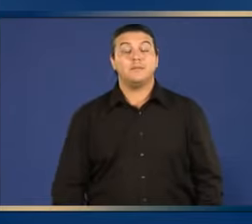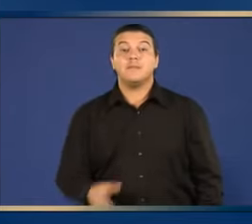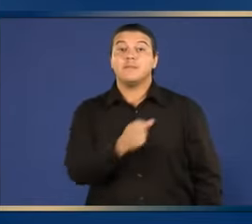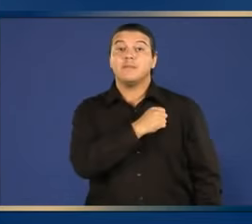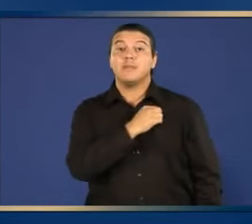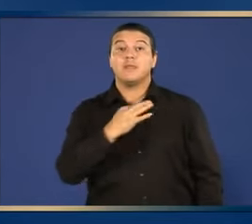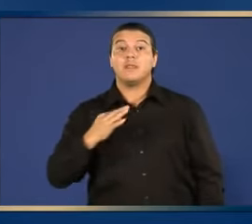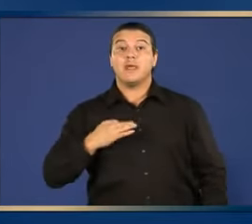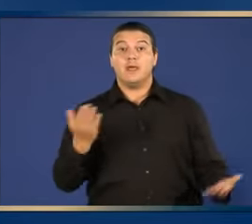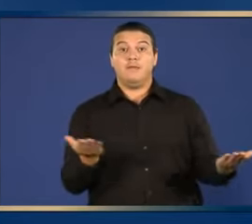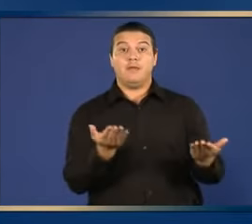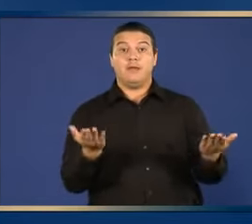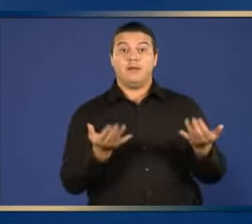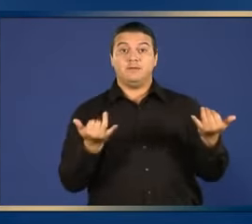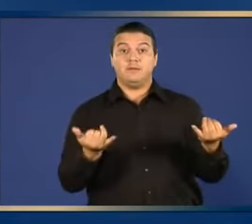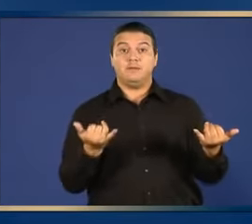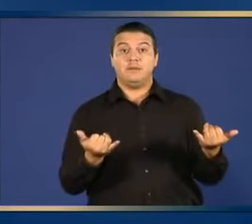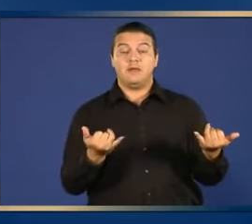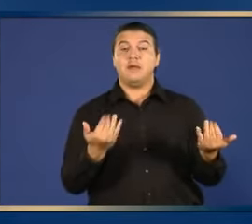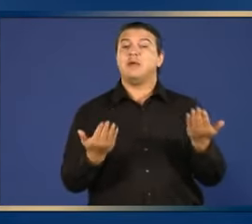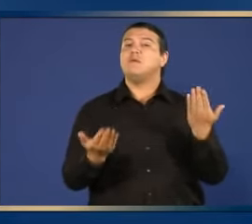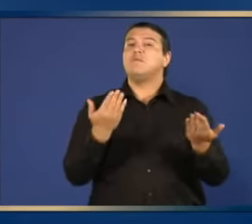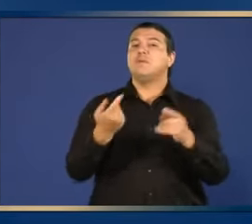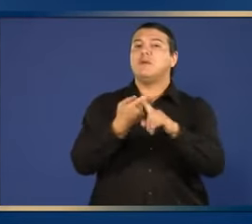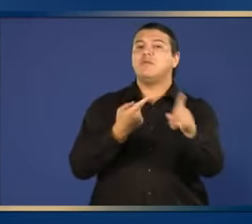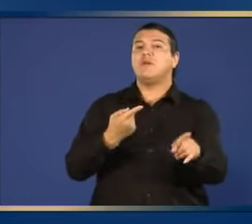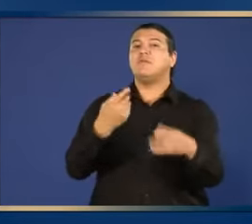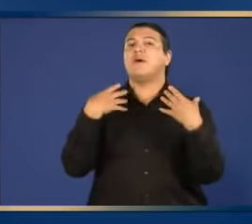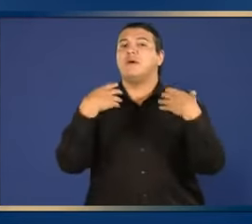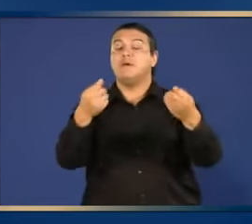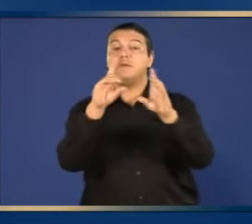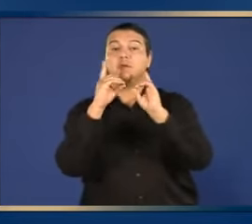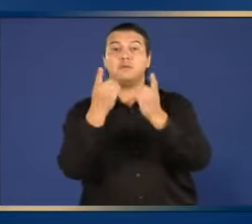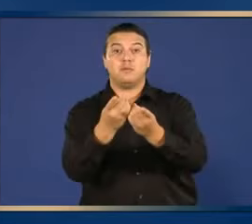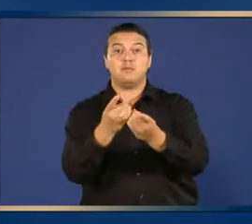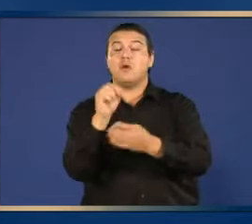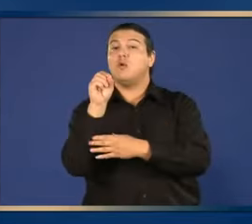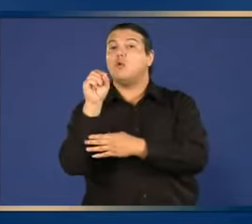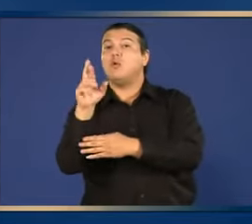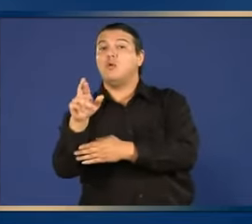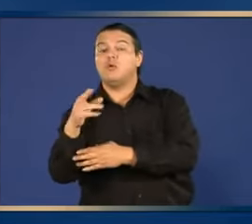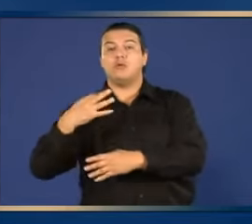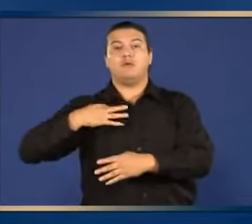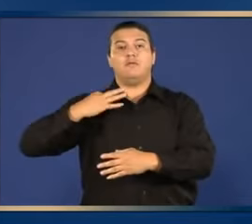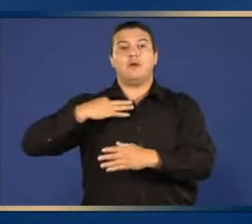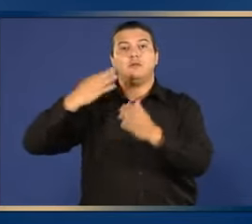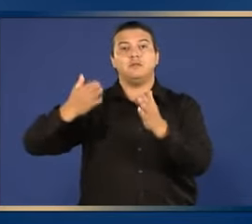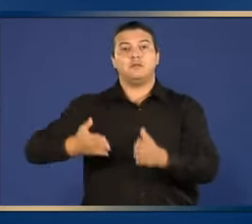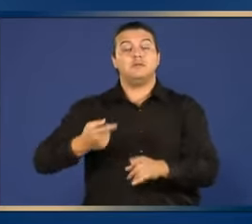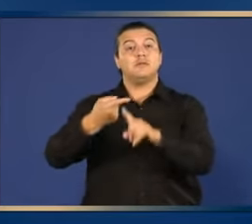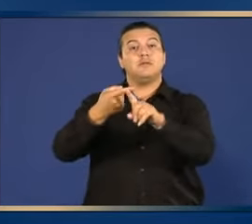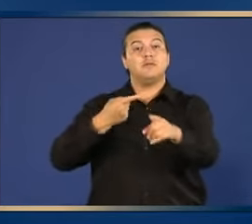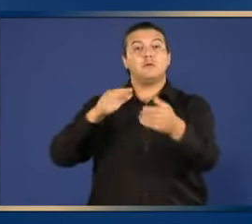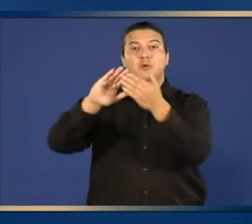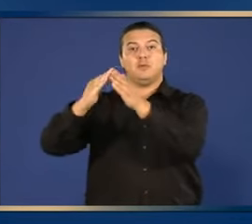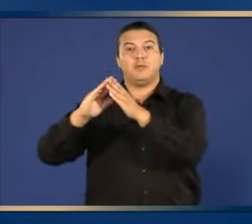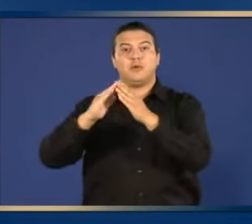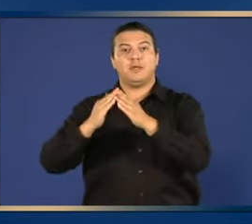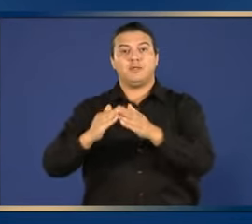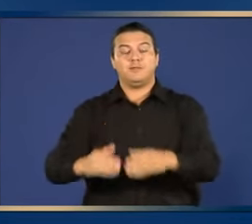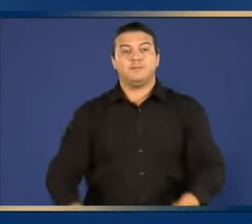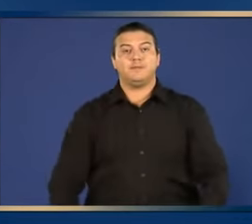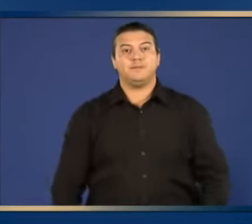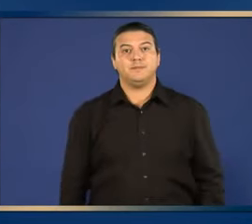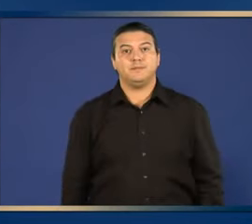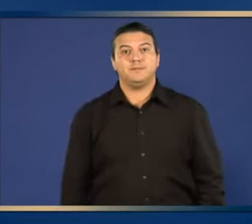The people working in this clinic may be staff of the health department or volunteers from the community.